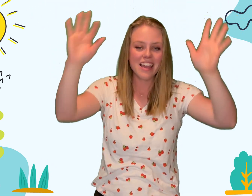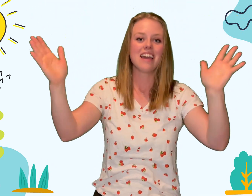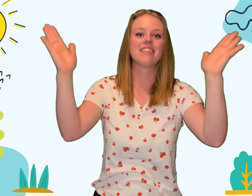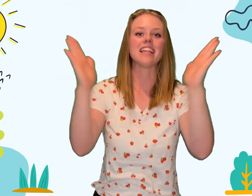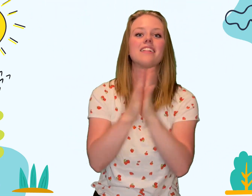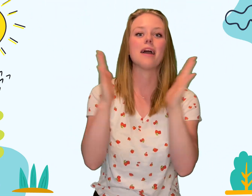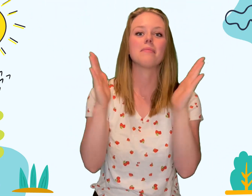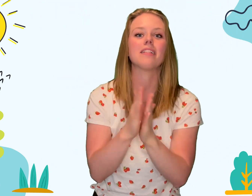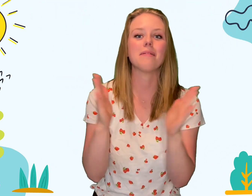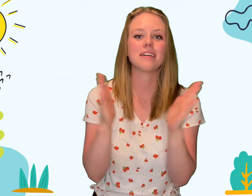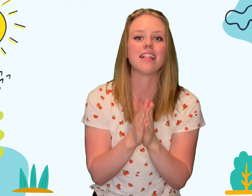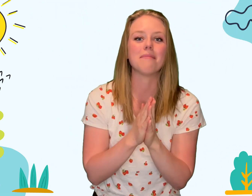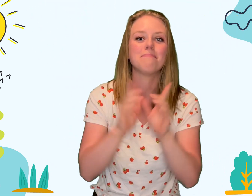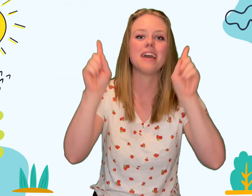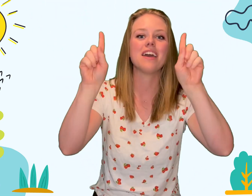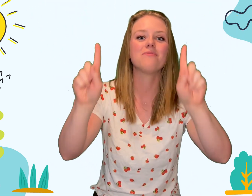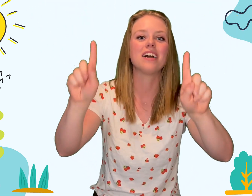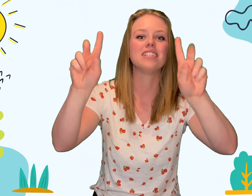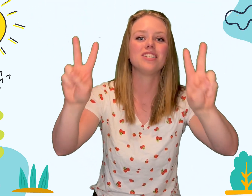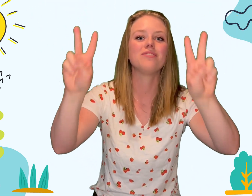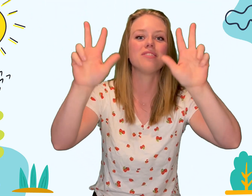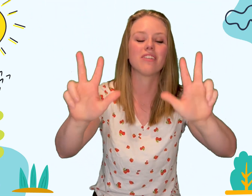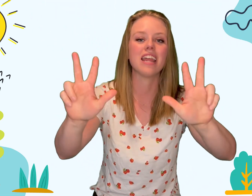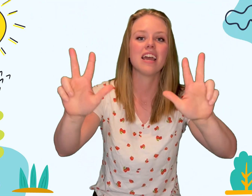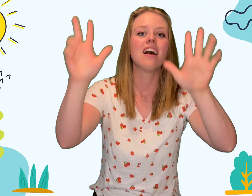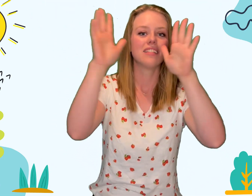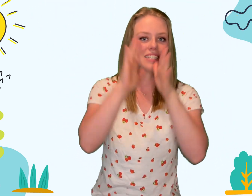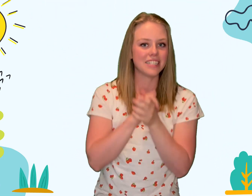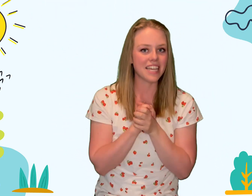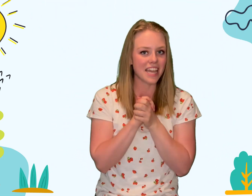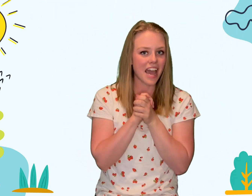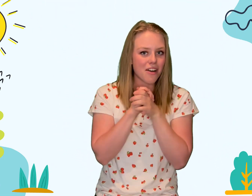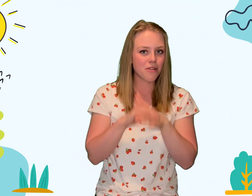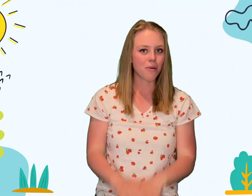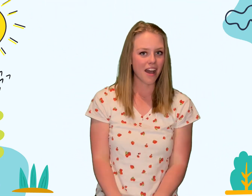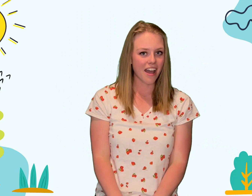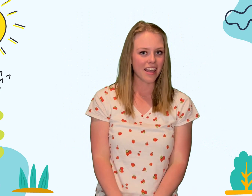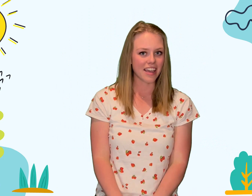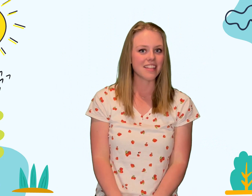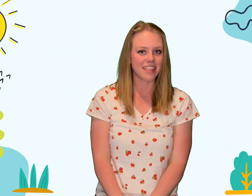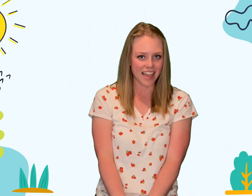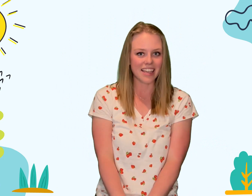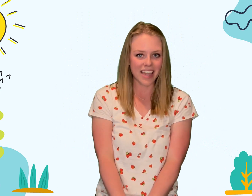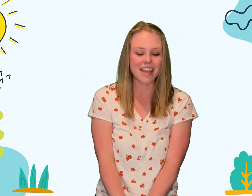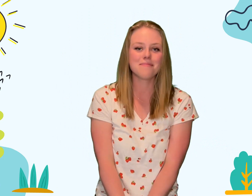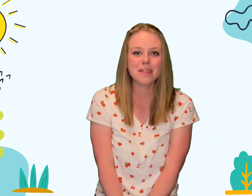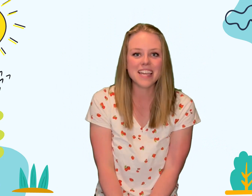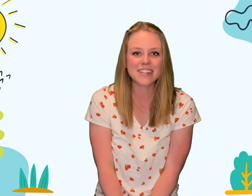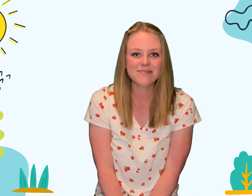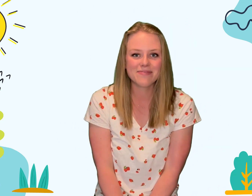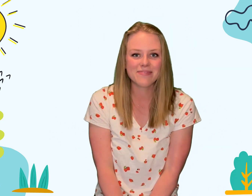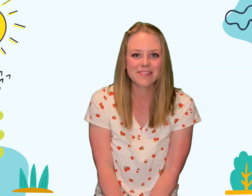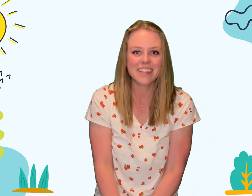Then clap, clap, clap, and 1, 2, 3. Let's see how quiet they can be.